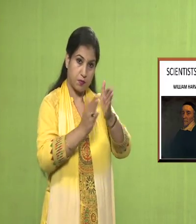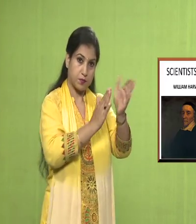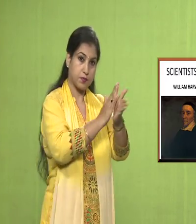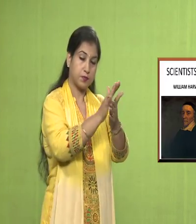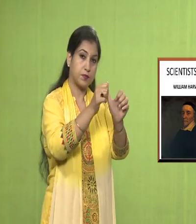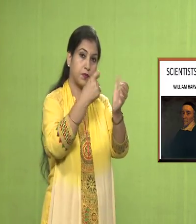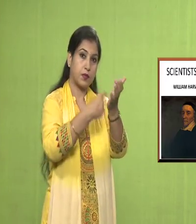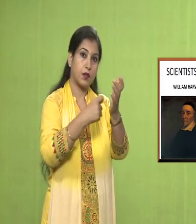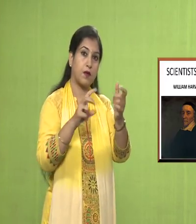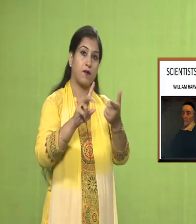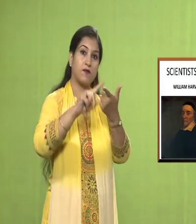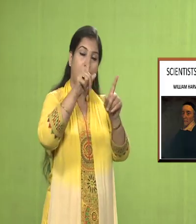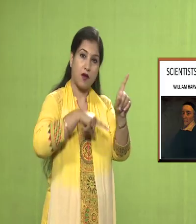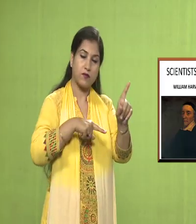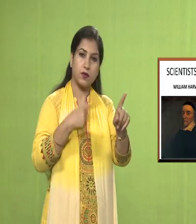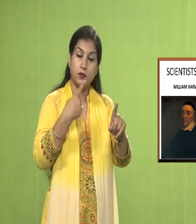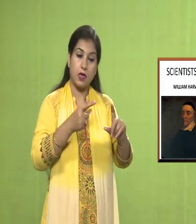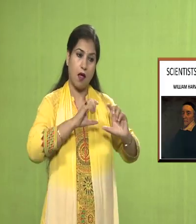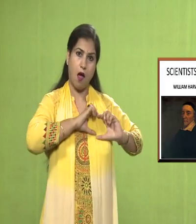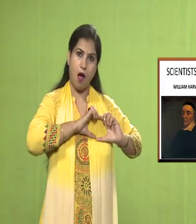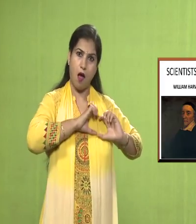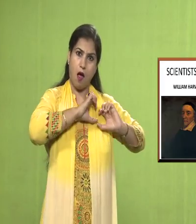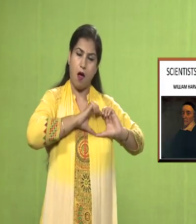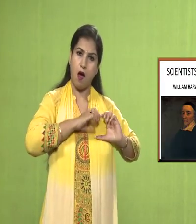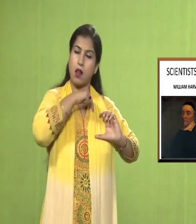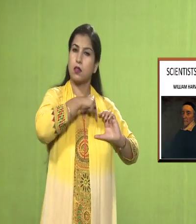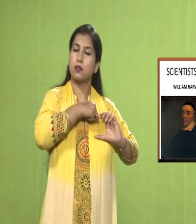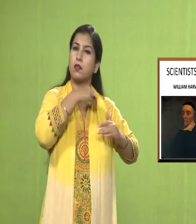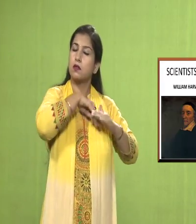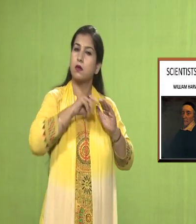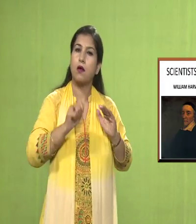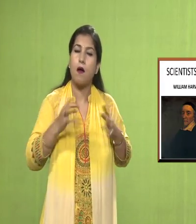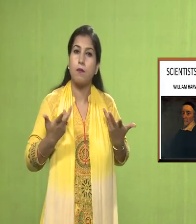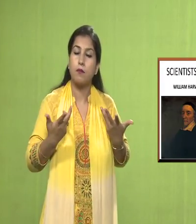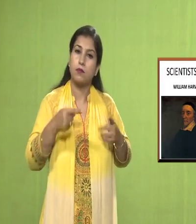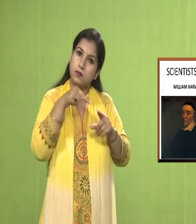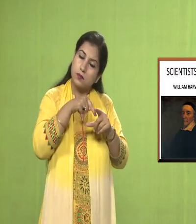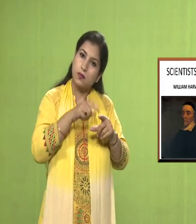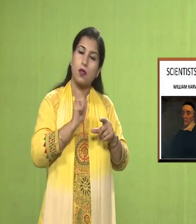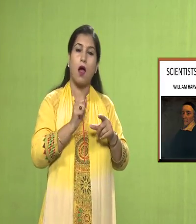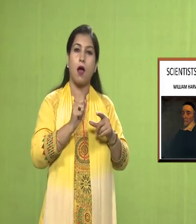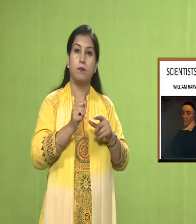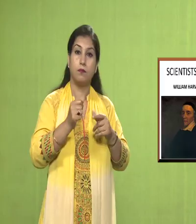told about the function of heart in purifying blood and its circulation